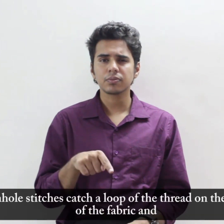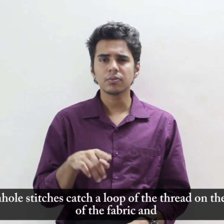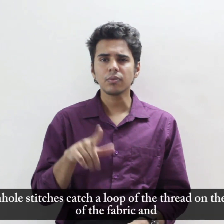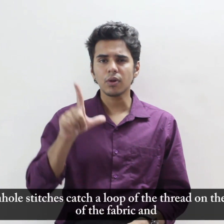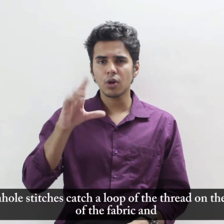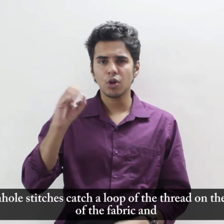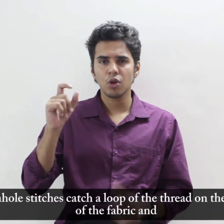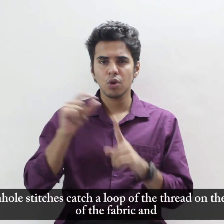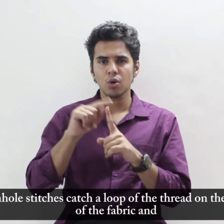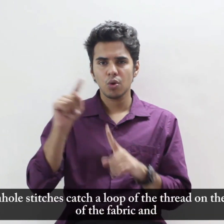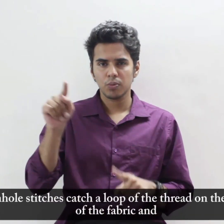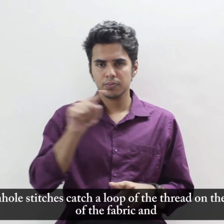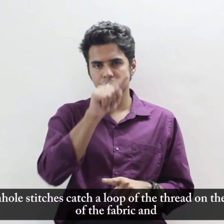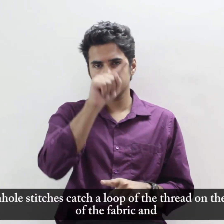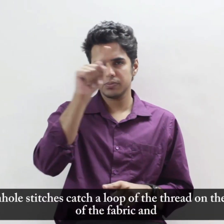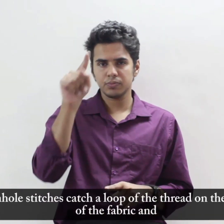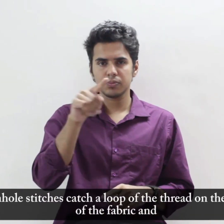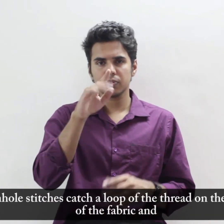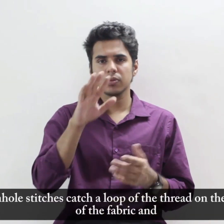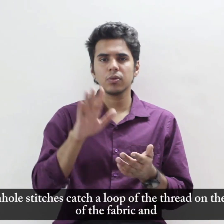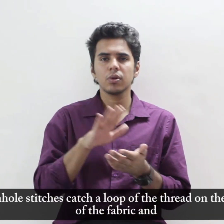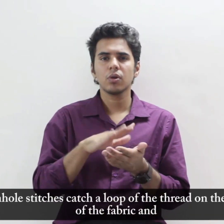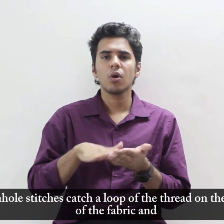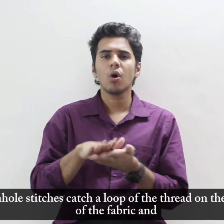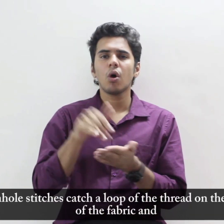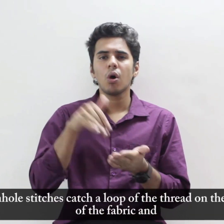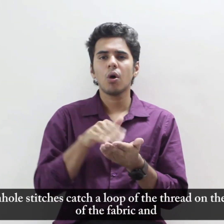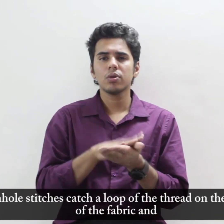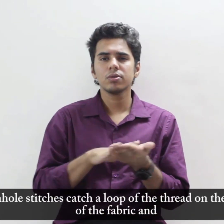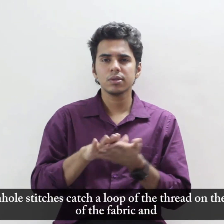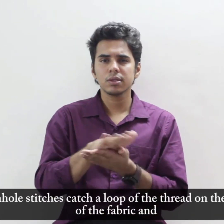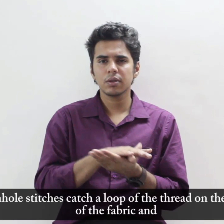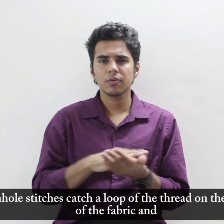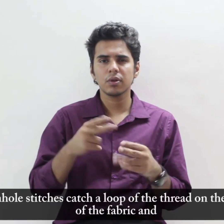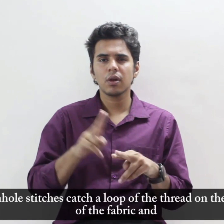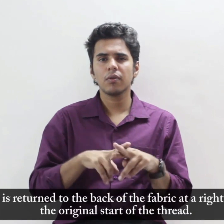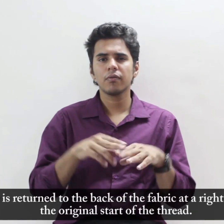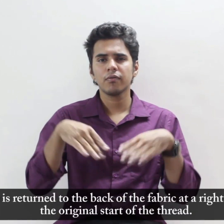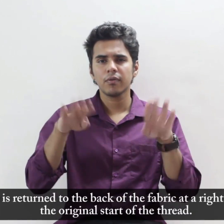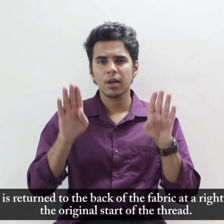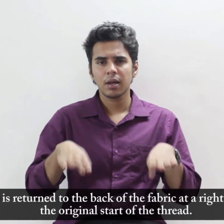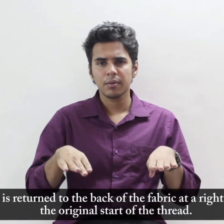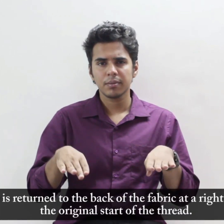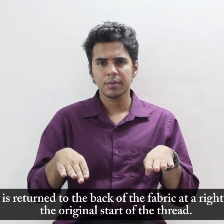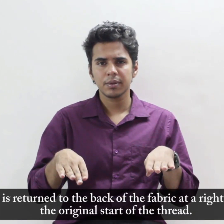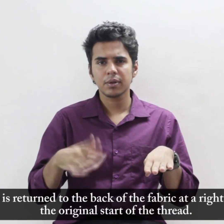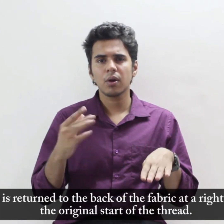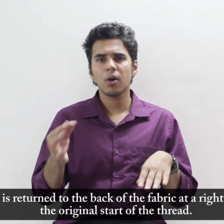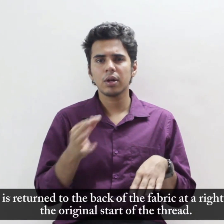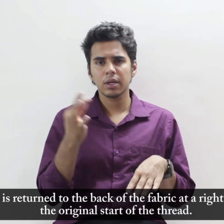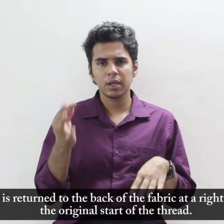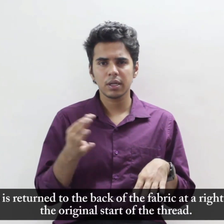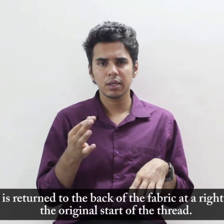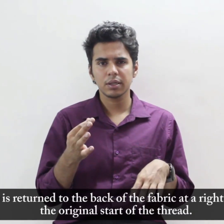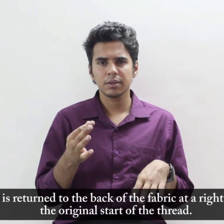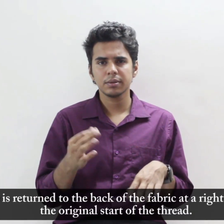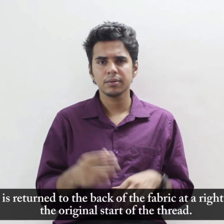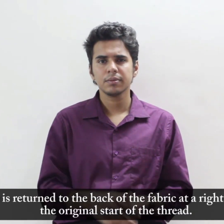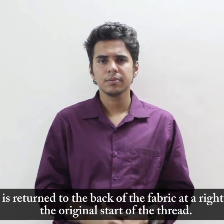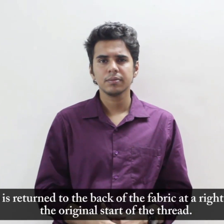Buttonhole stitches catch a loop of the thread on the surface of the fabric. Needle is returned to the back of the fabric at the